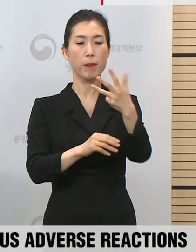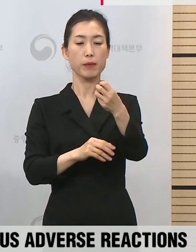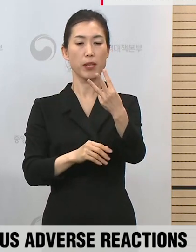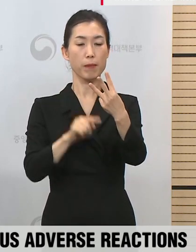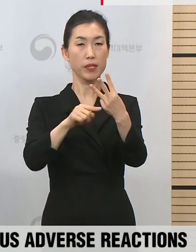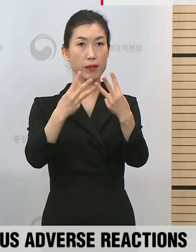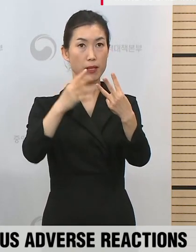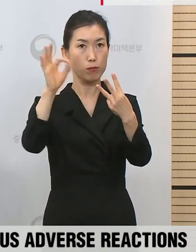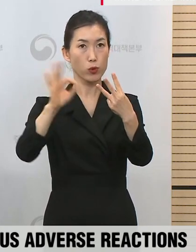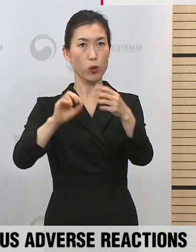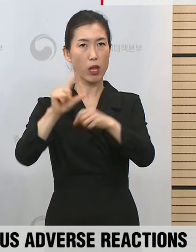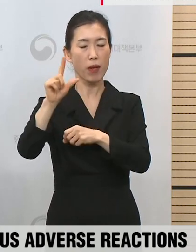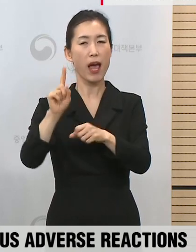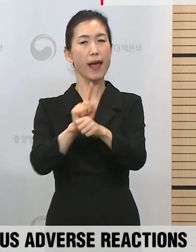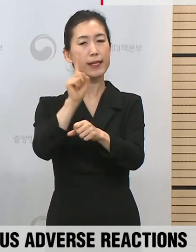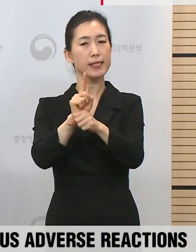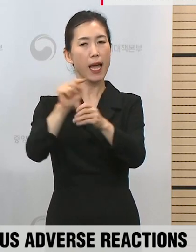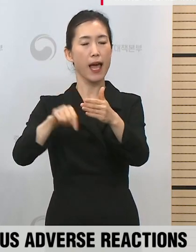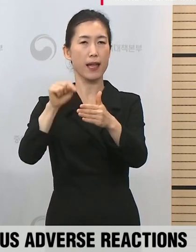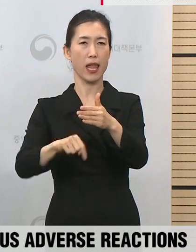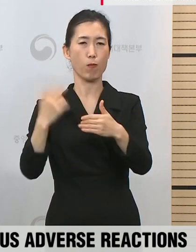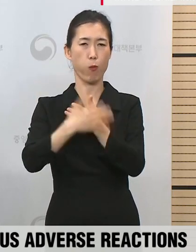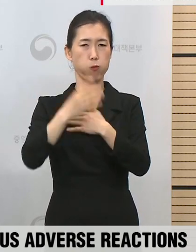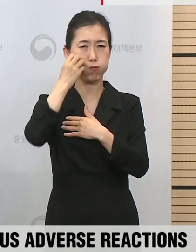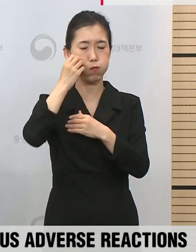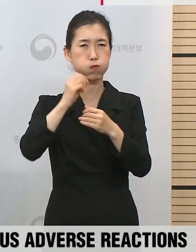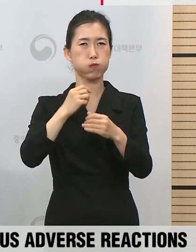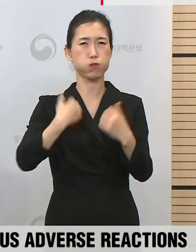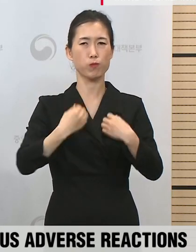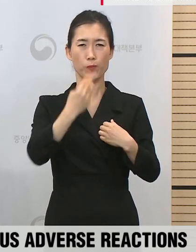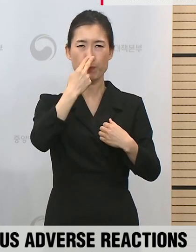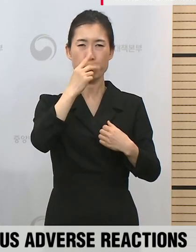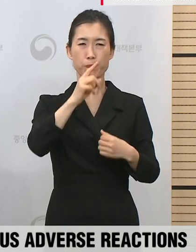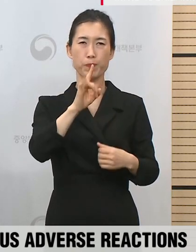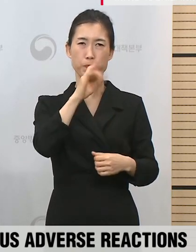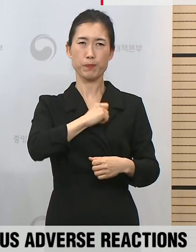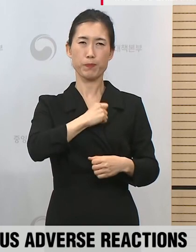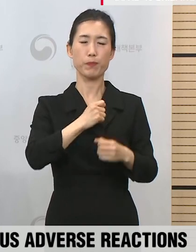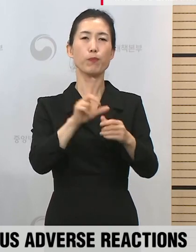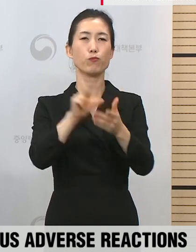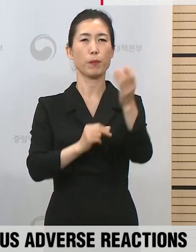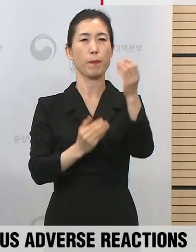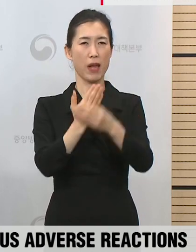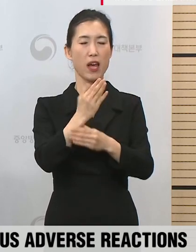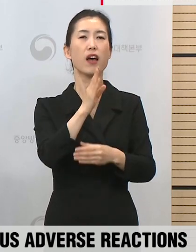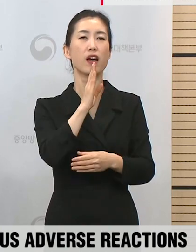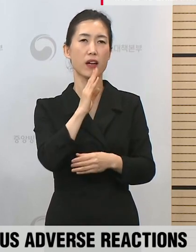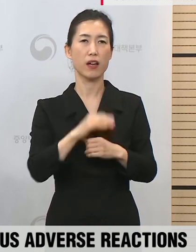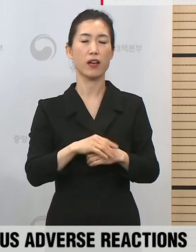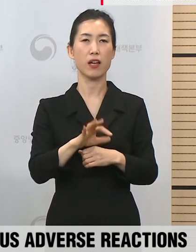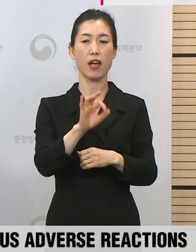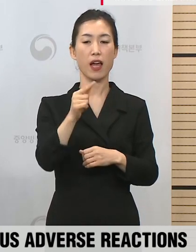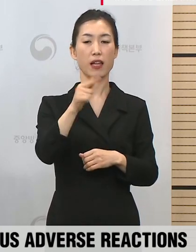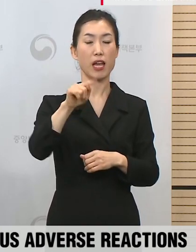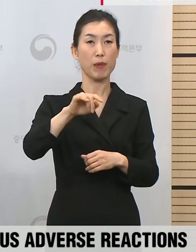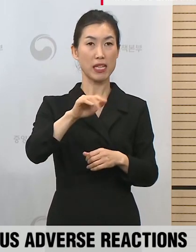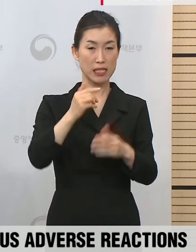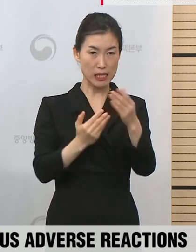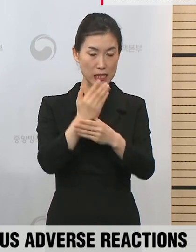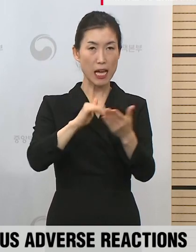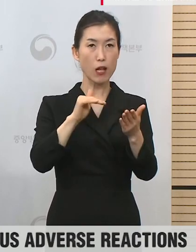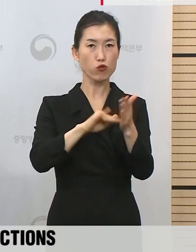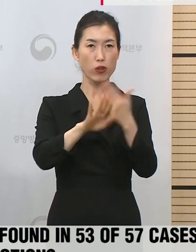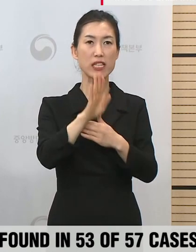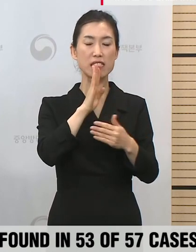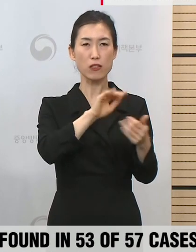63% of them took only about 15 minutes after the inoculation. And also, we